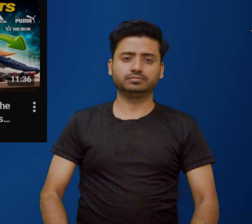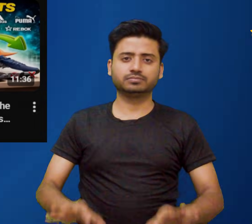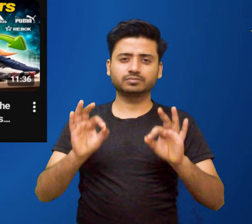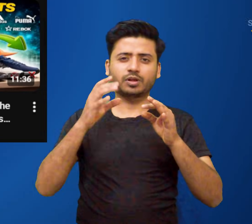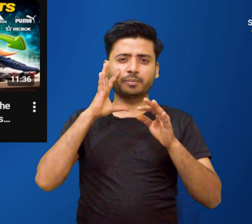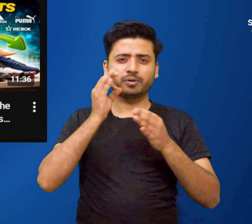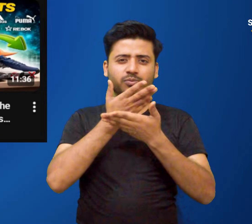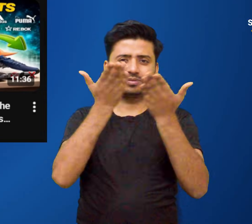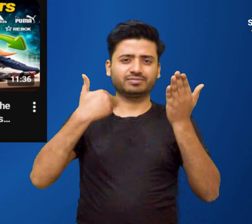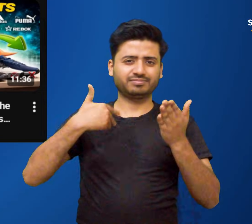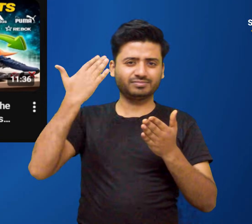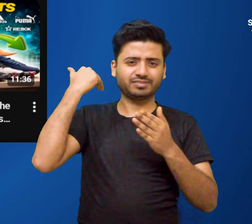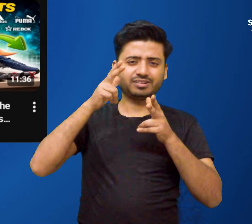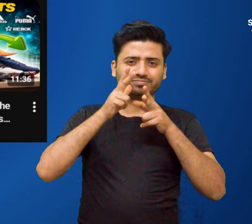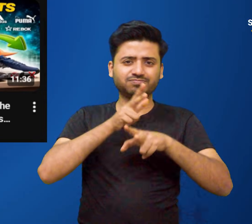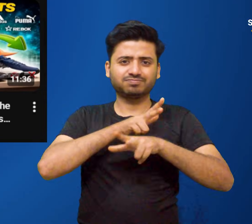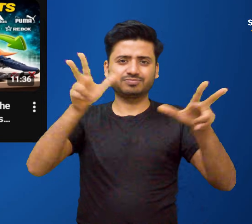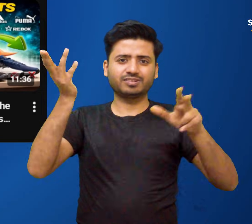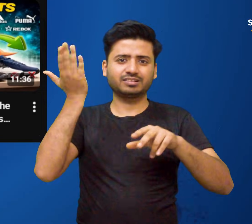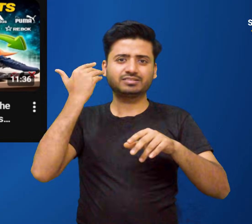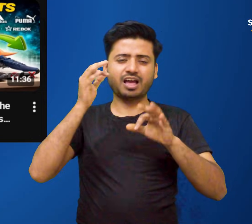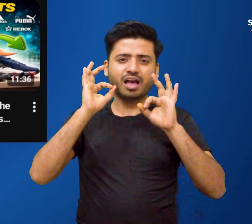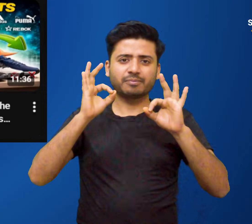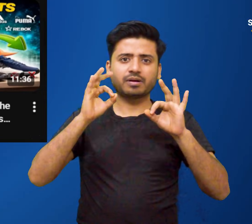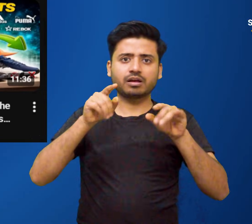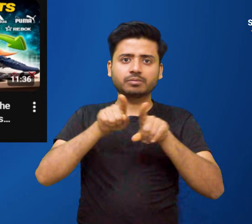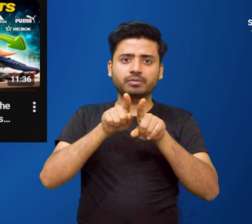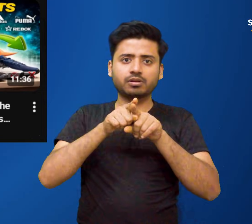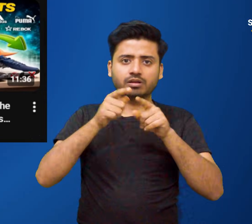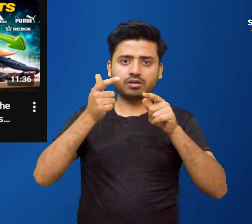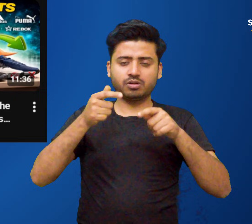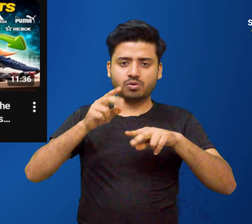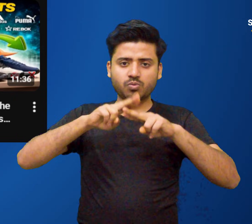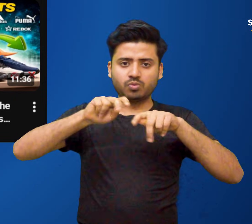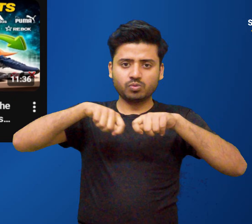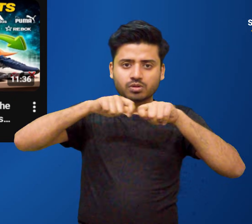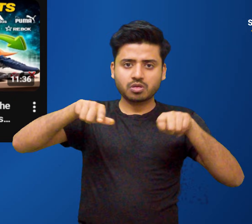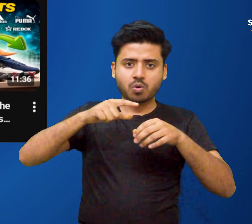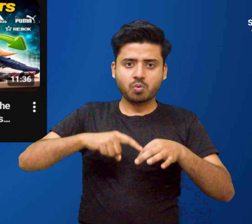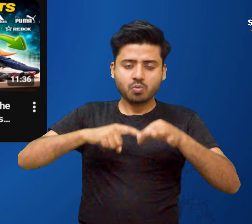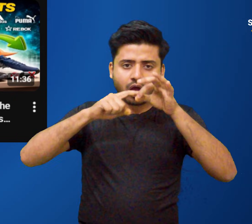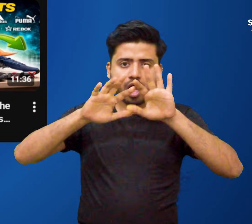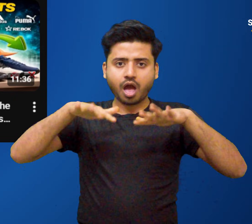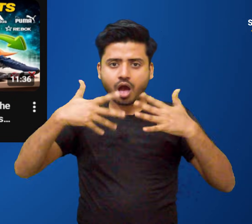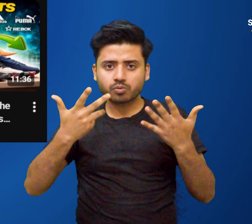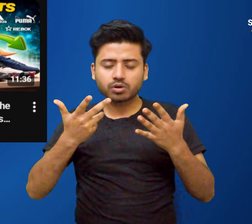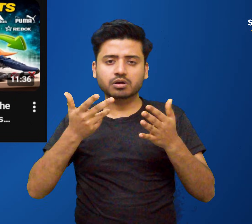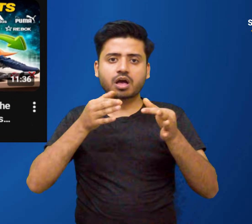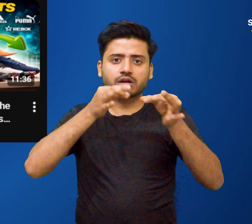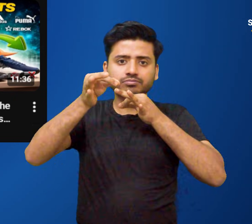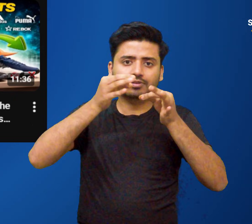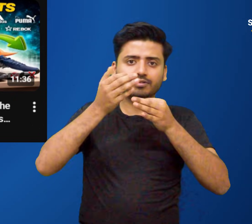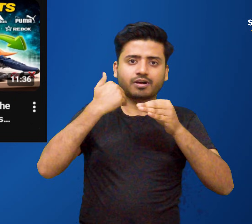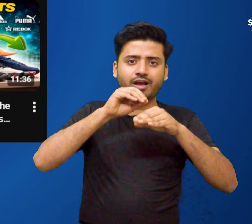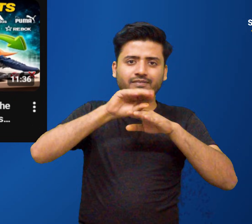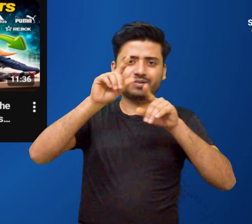While flip-flops are convenient for the beach or pool, wearing them regularly can lead to significant foot, joint, and posture